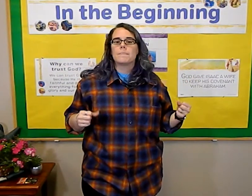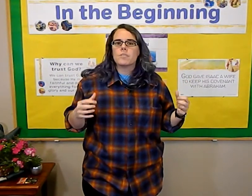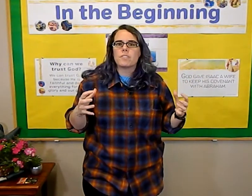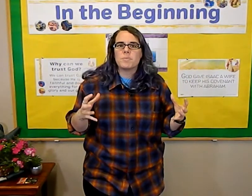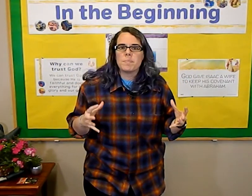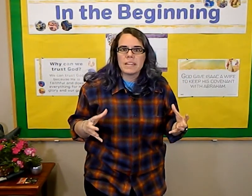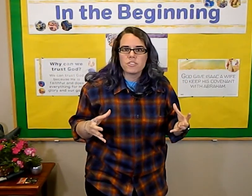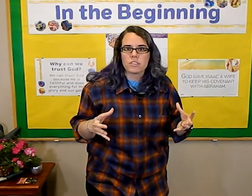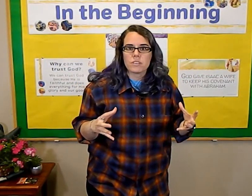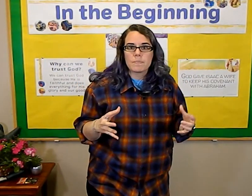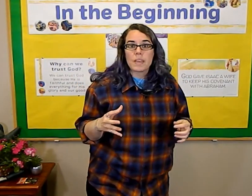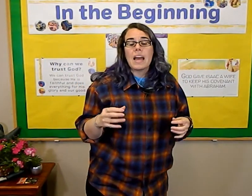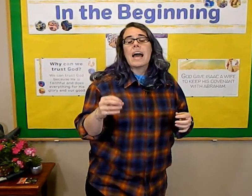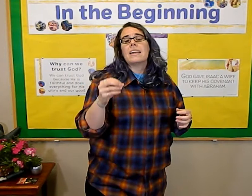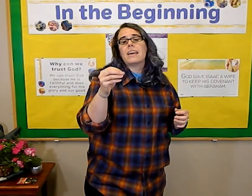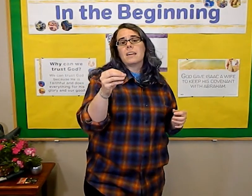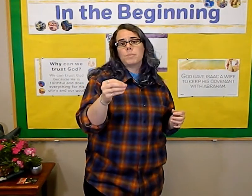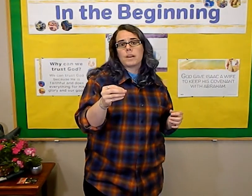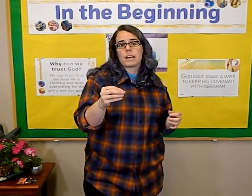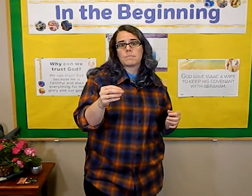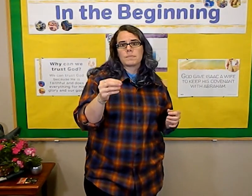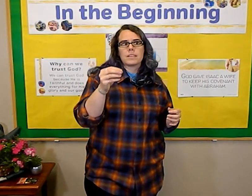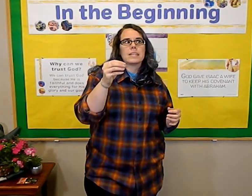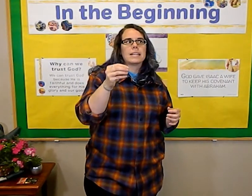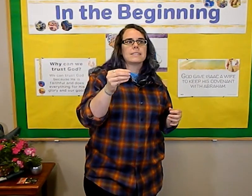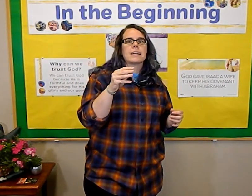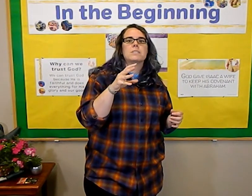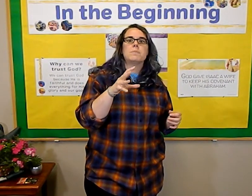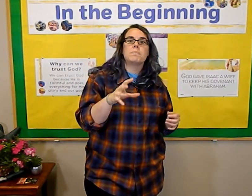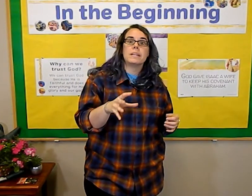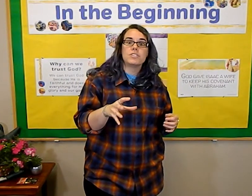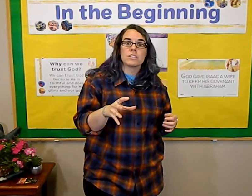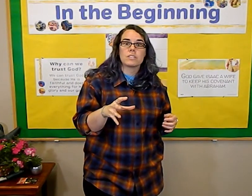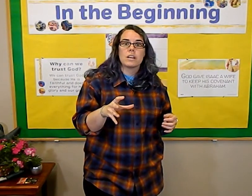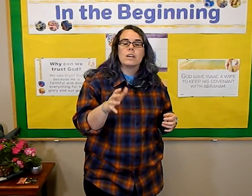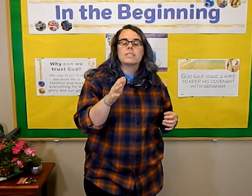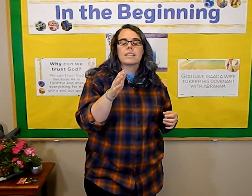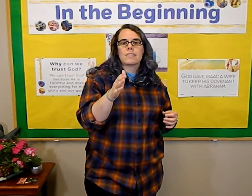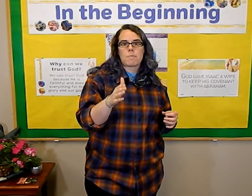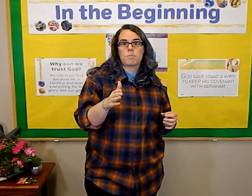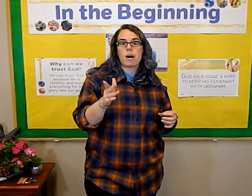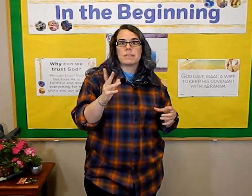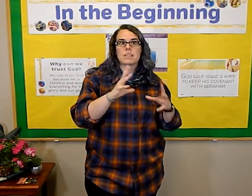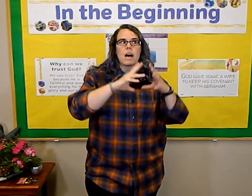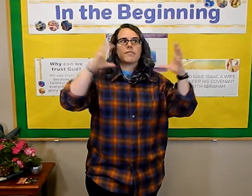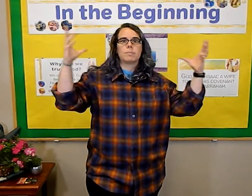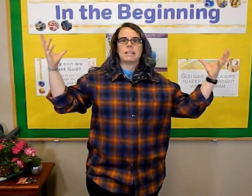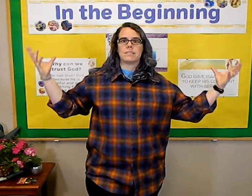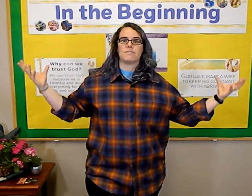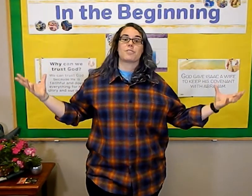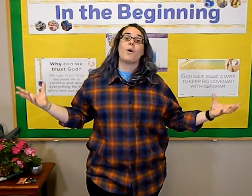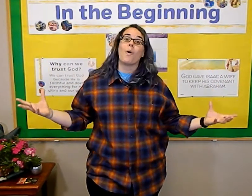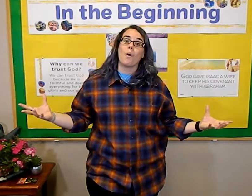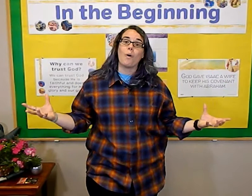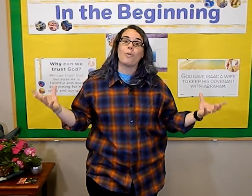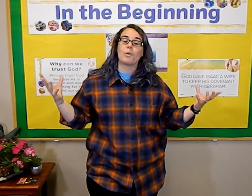have to be patient. And Abraham and Isaac had to be patient to get that promise of a blessing for the whole